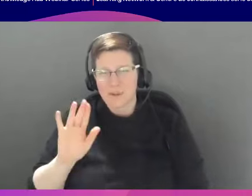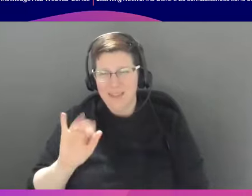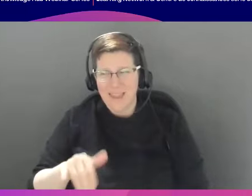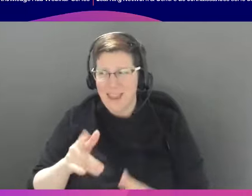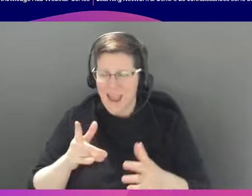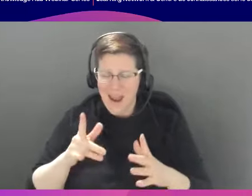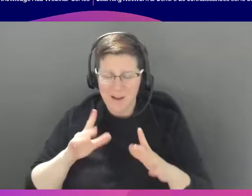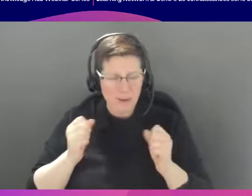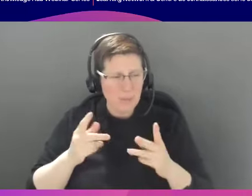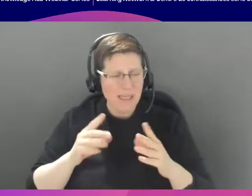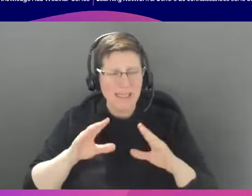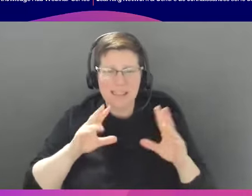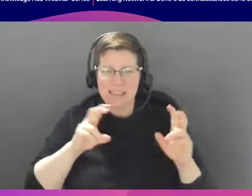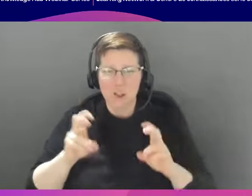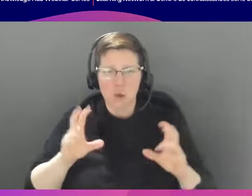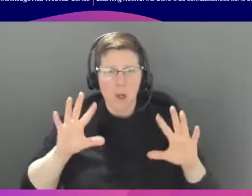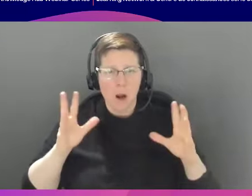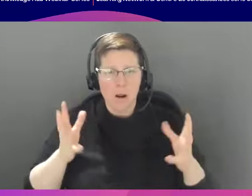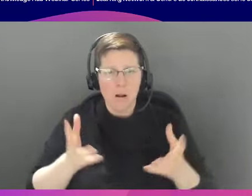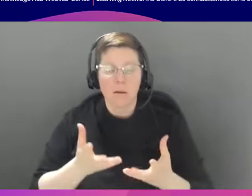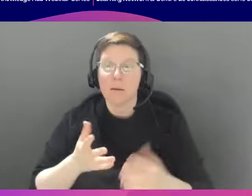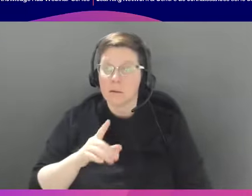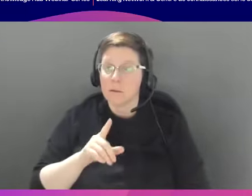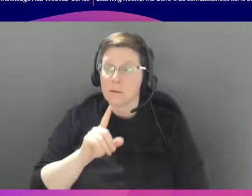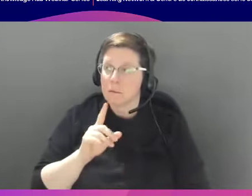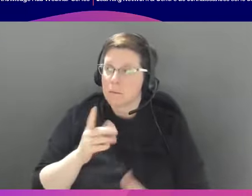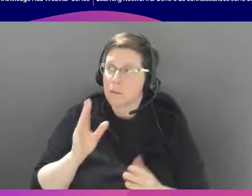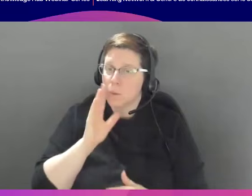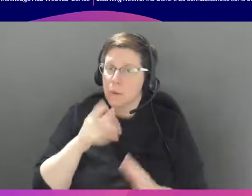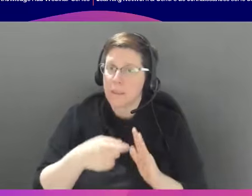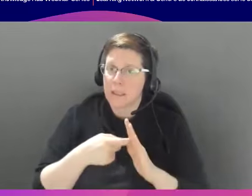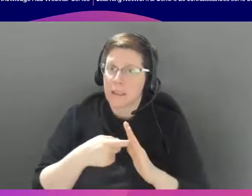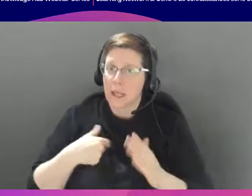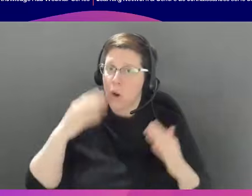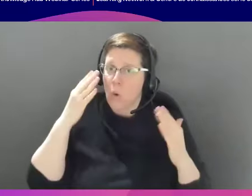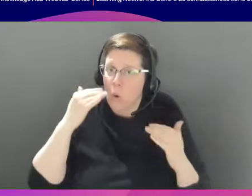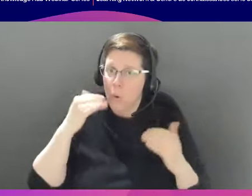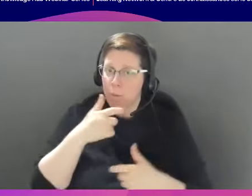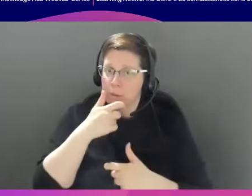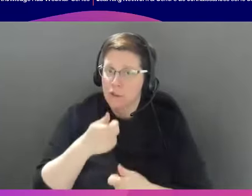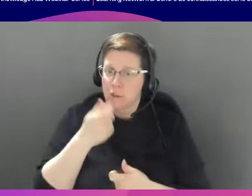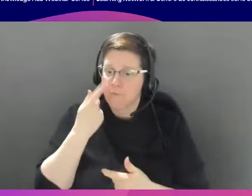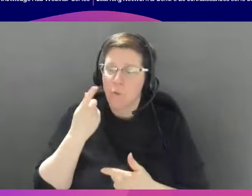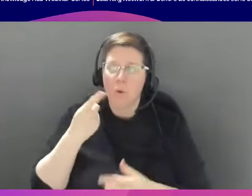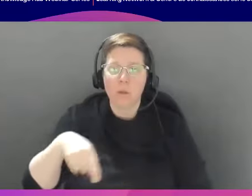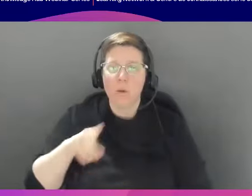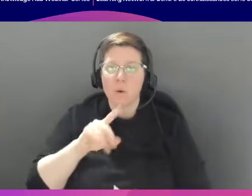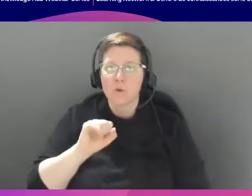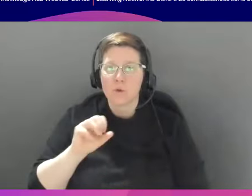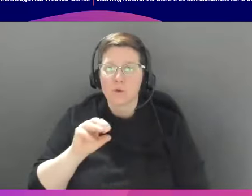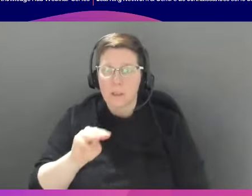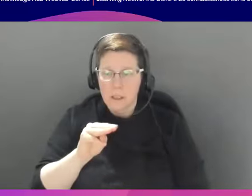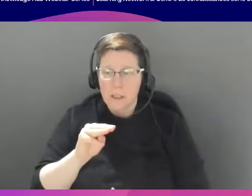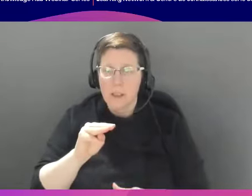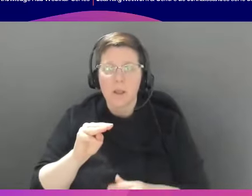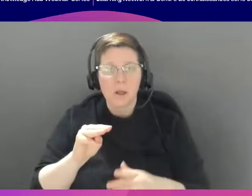definitely there is a requirement, I hope, or kind of a interest in these platforms to moderate these